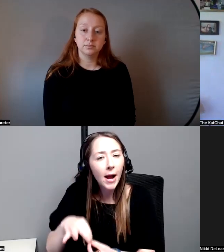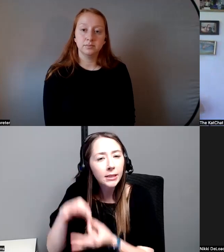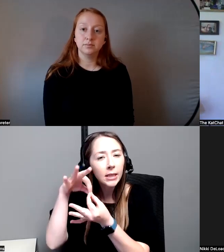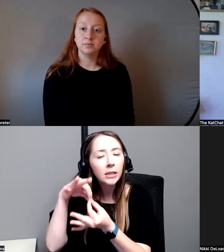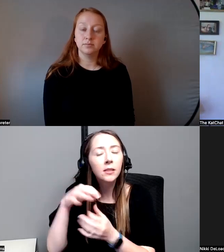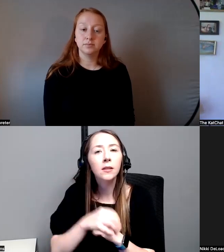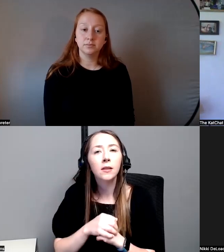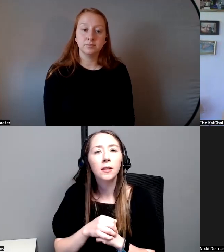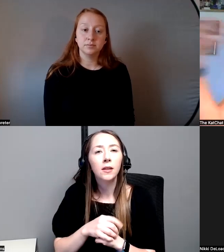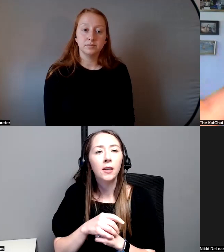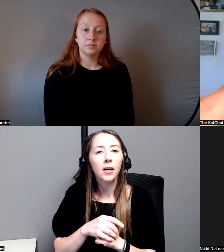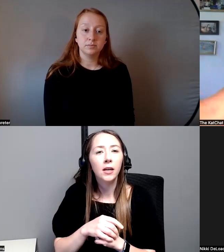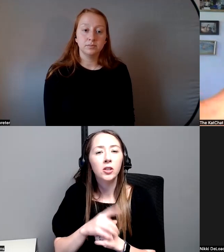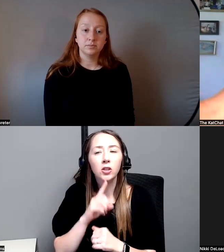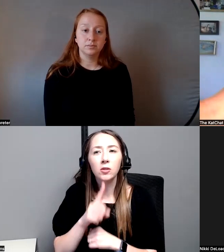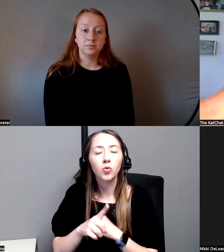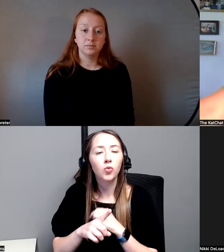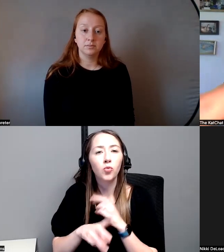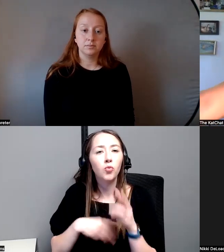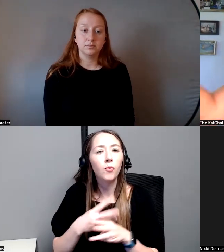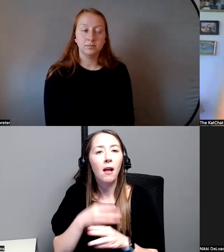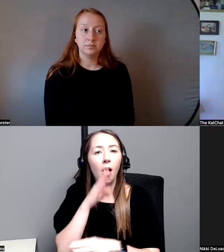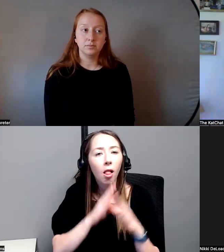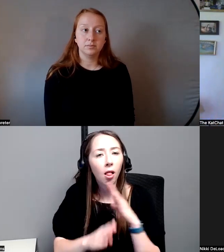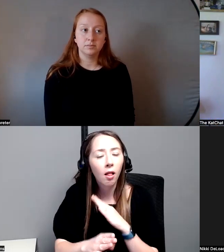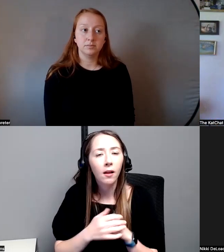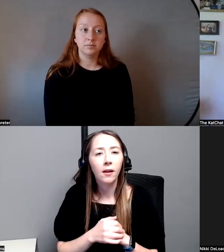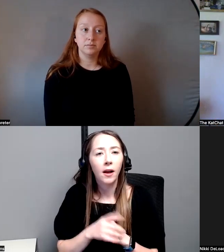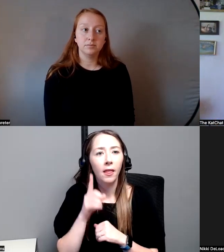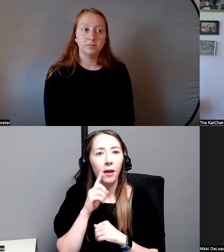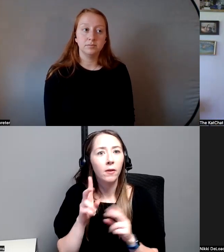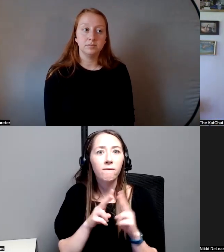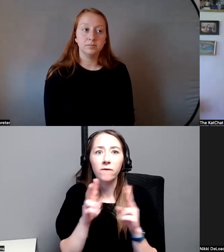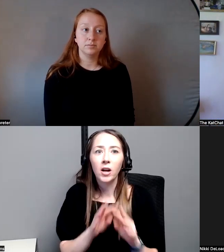and real. And I think that was really important. We